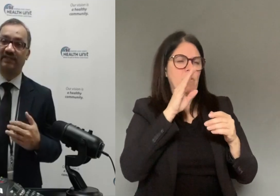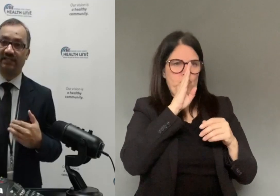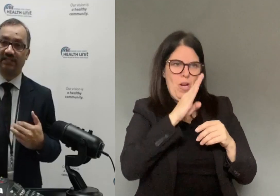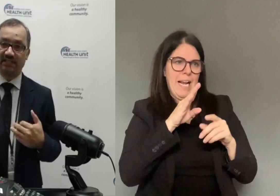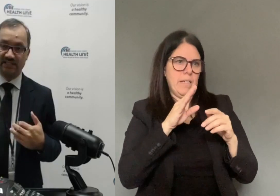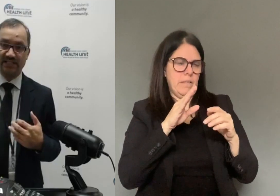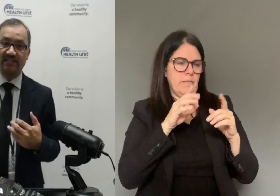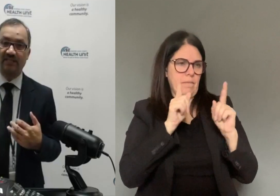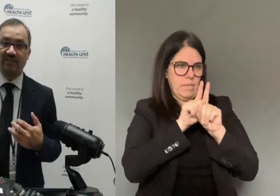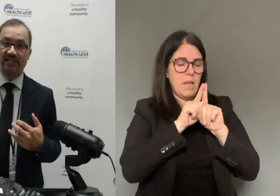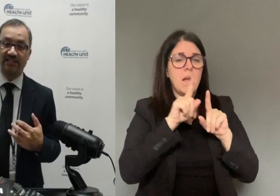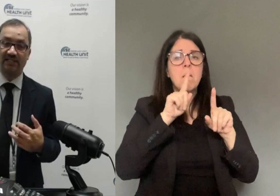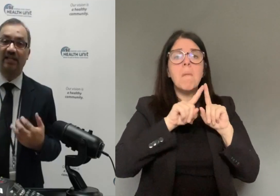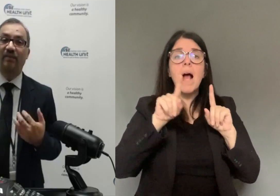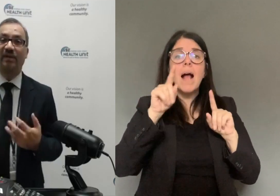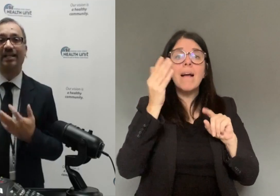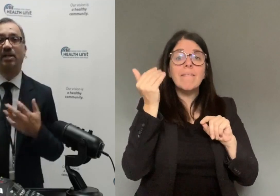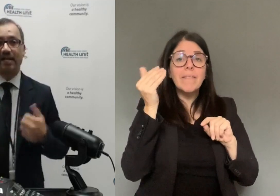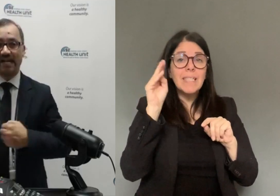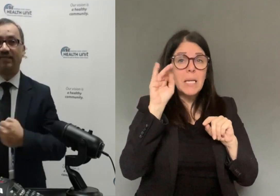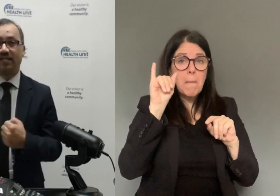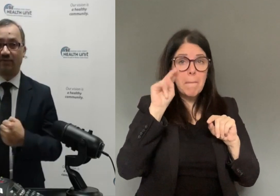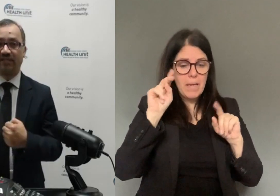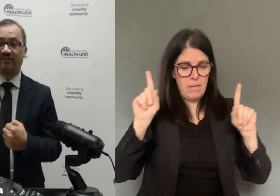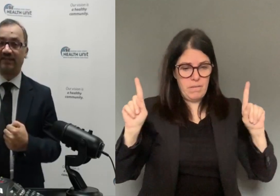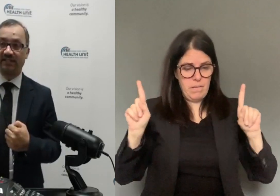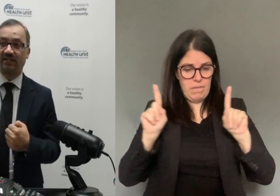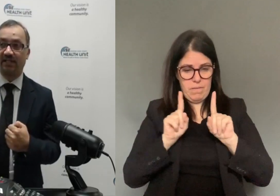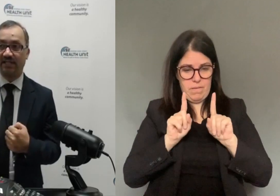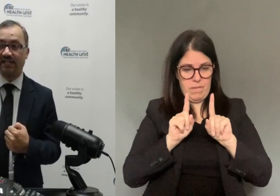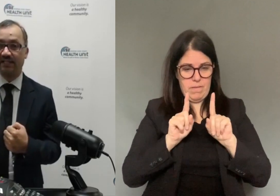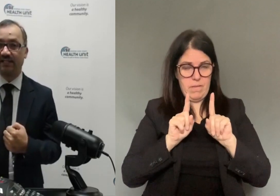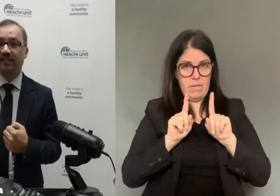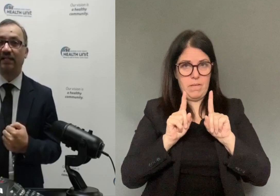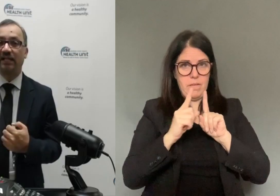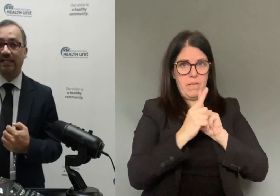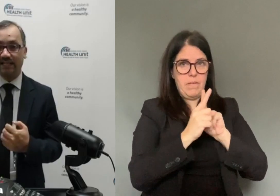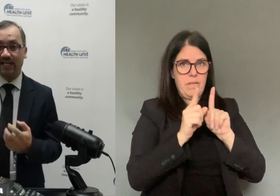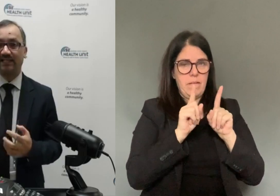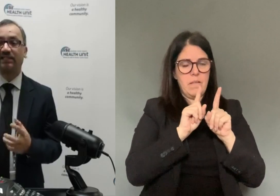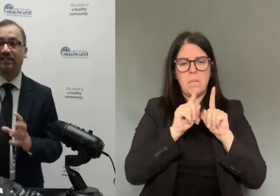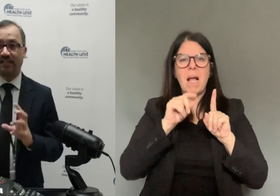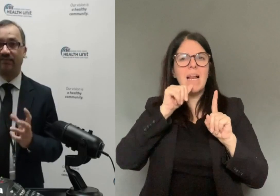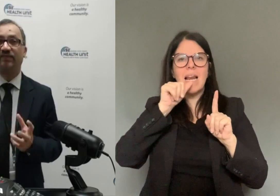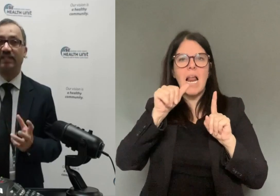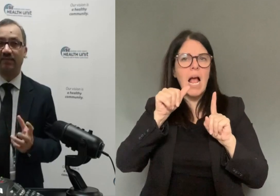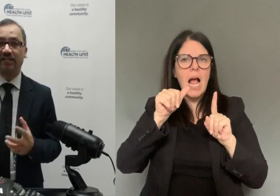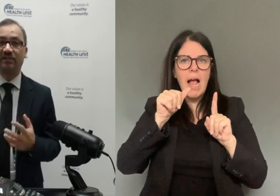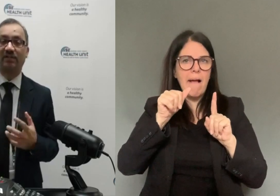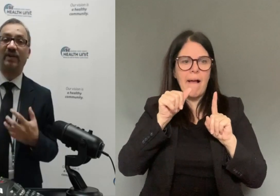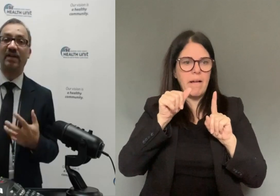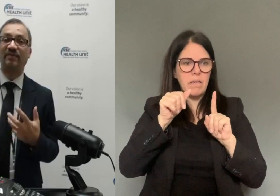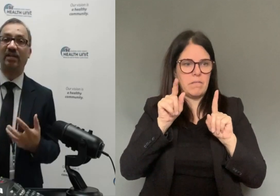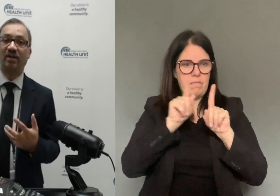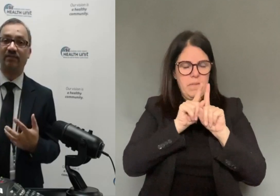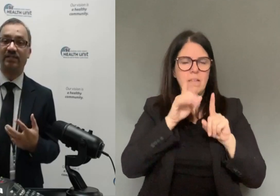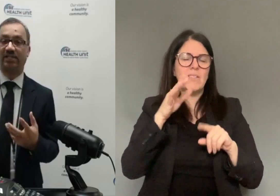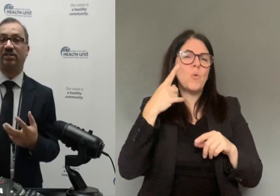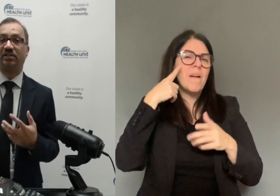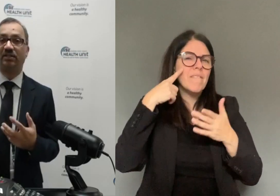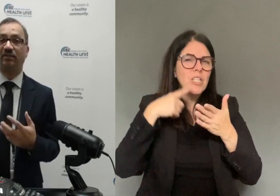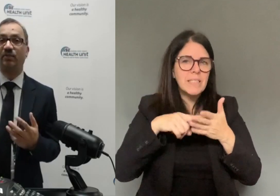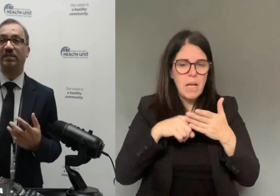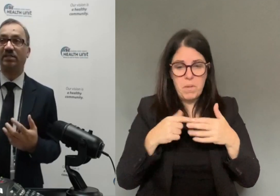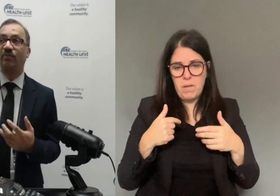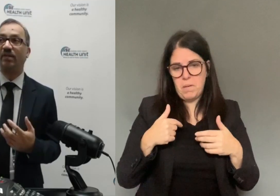the physical distancing piece, but not having a direct physical contact. That's like 15 minutes. So if I'm having a